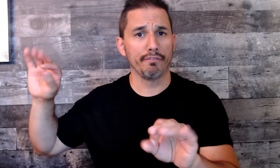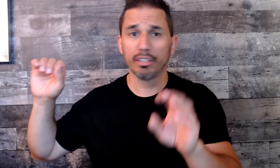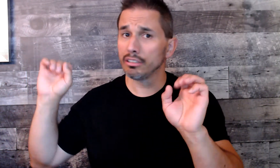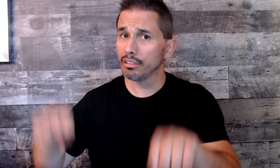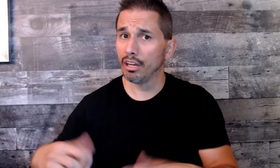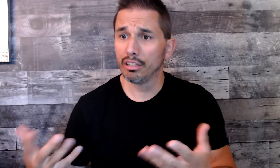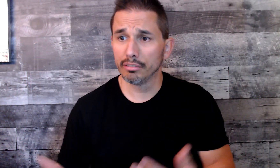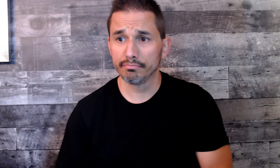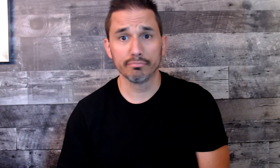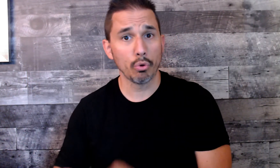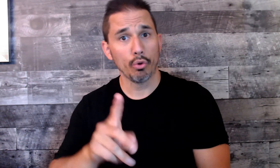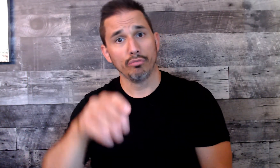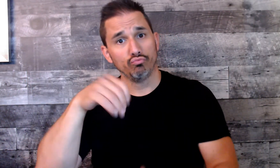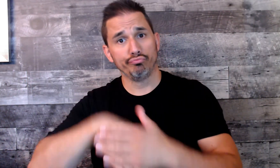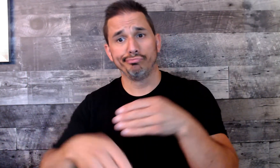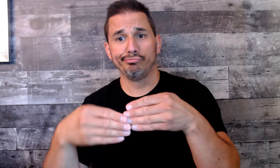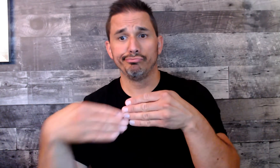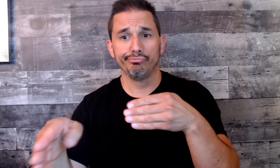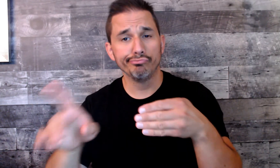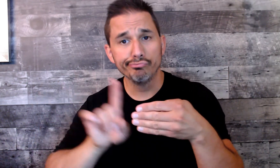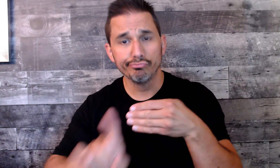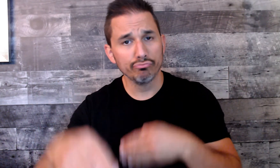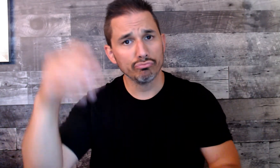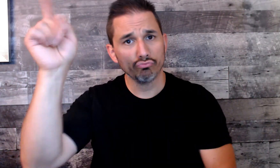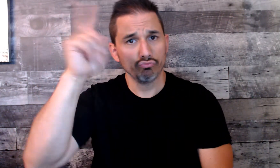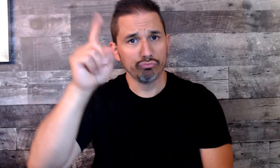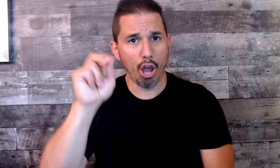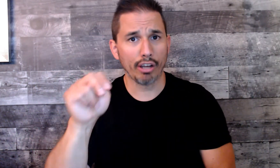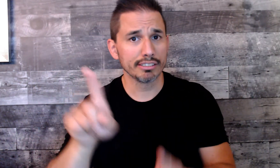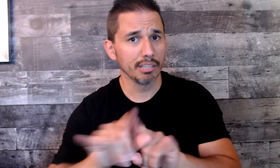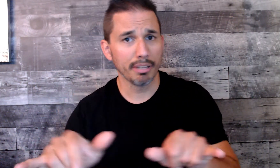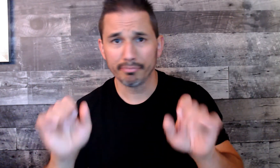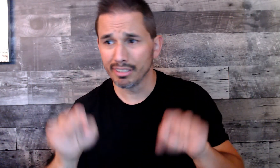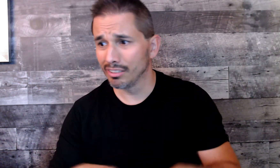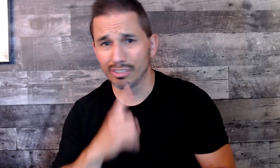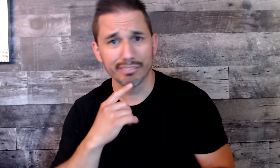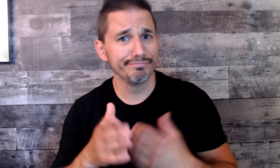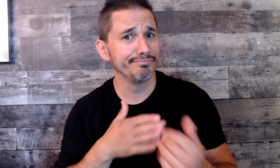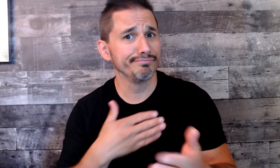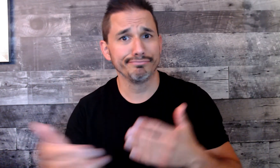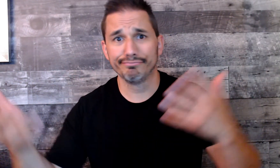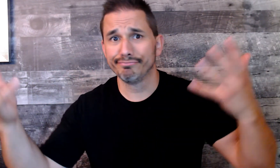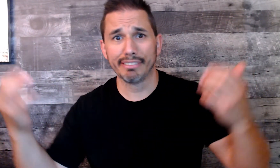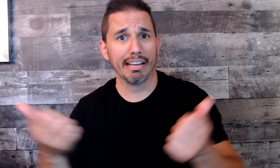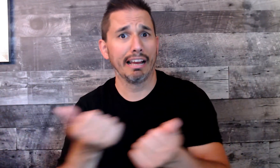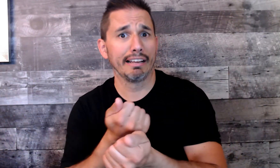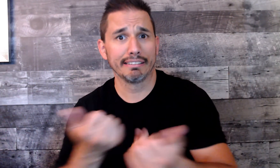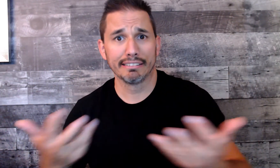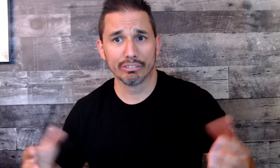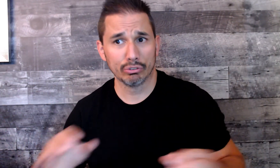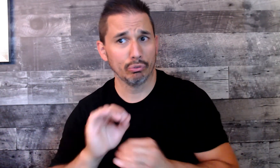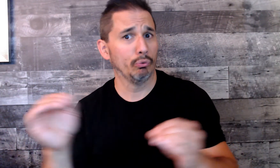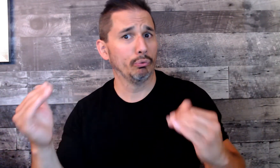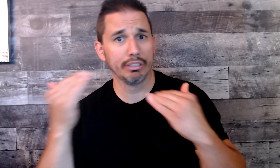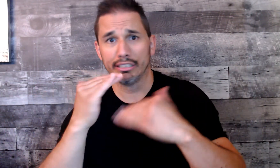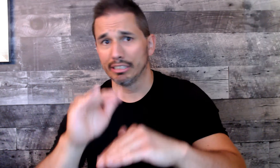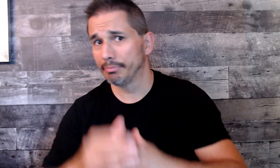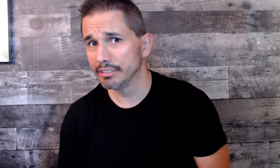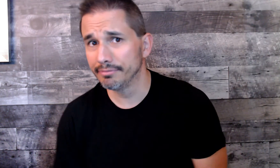and off, of course, as well. Or you could have it set so that whenever you walk into the room, the fan turns on, and there's